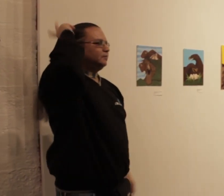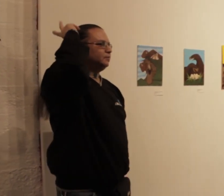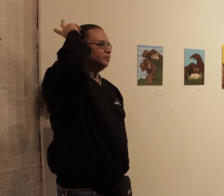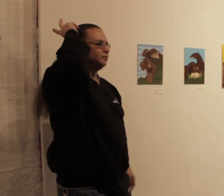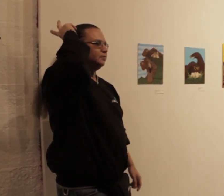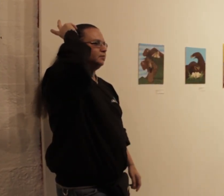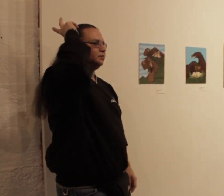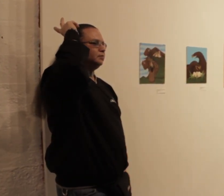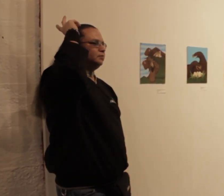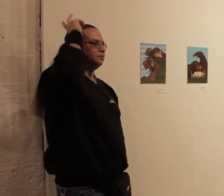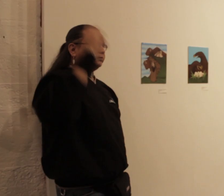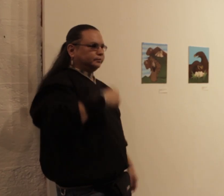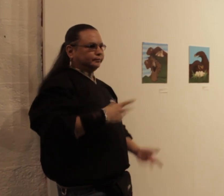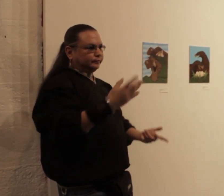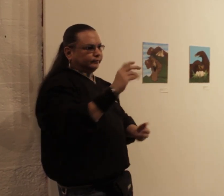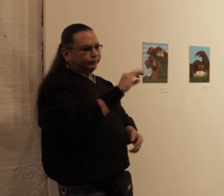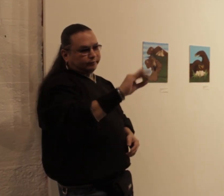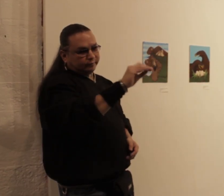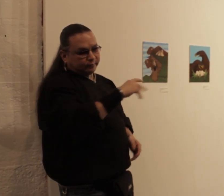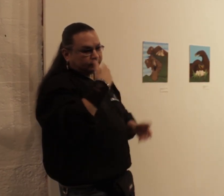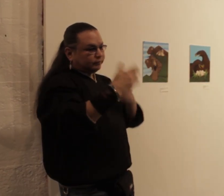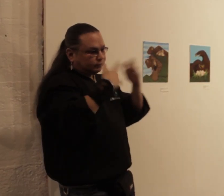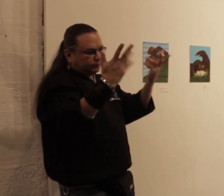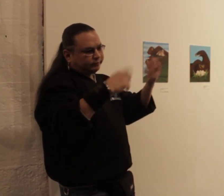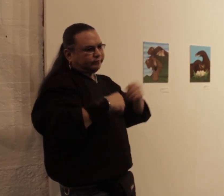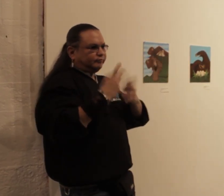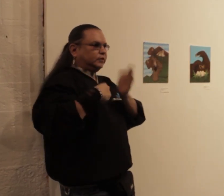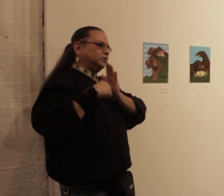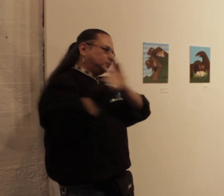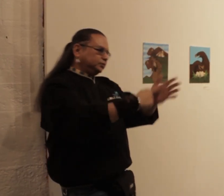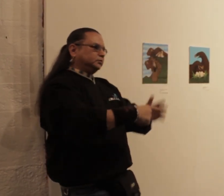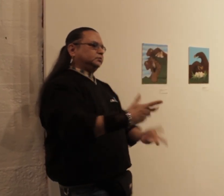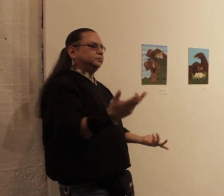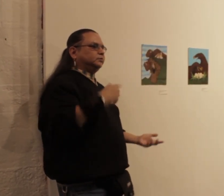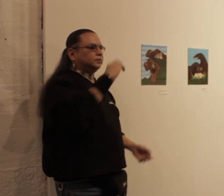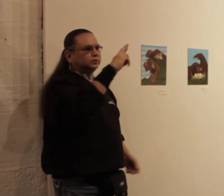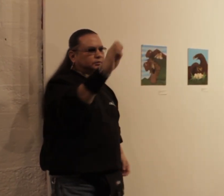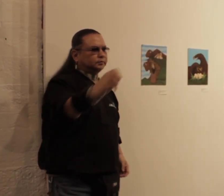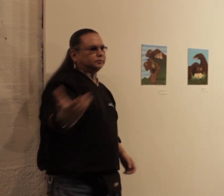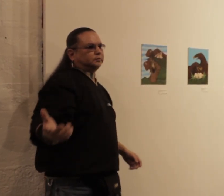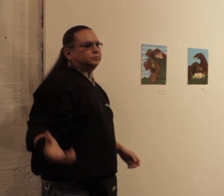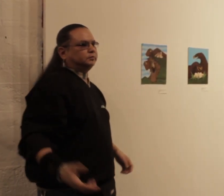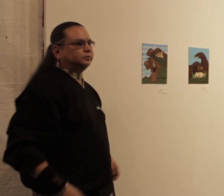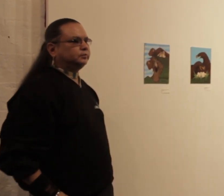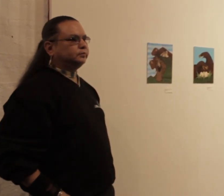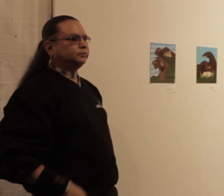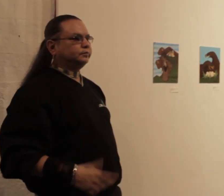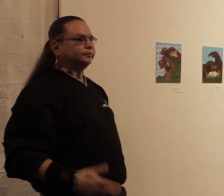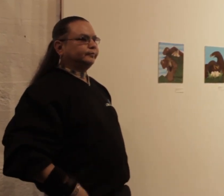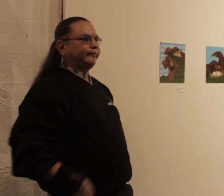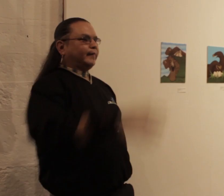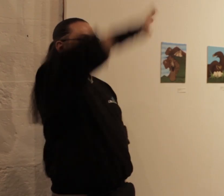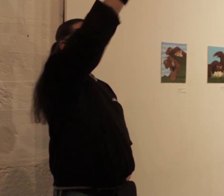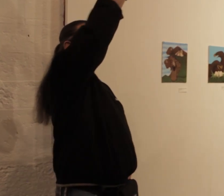look like you're Innu. I said, no, no, no. I'm Aboriginal. from Manitoba. And I show that in my artwork because I'm Cree.